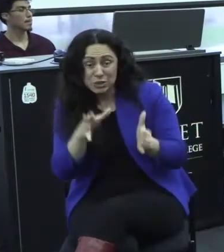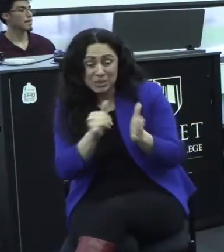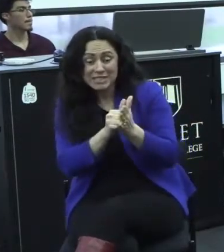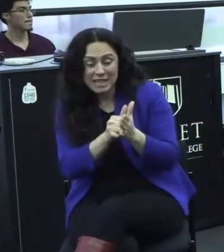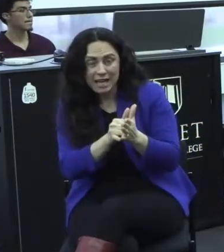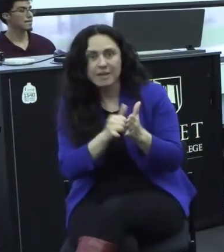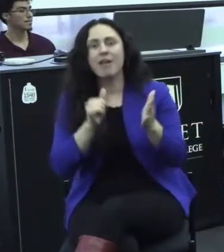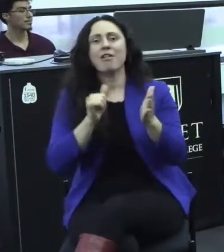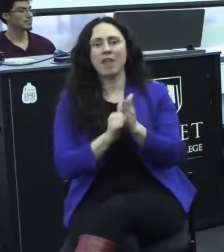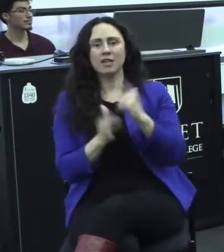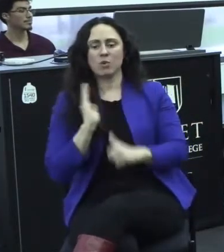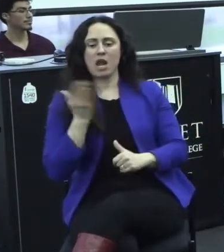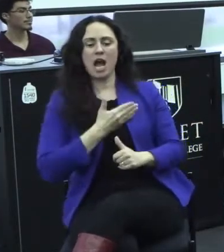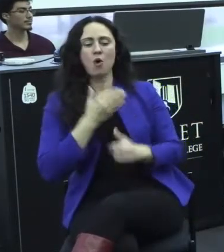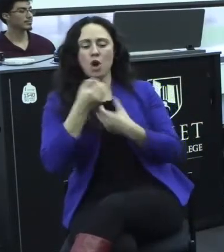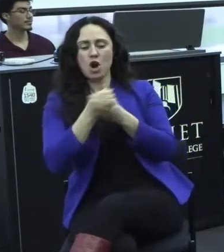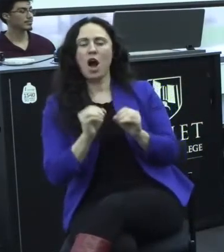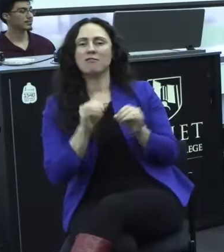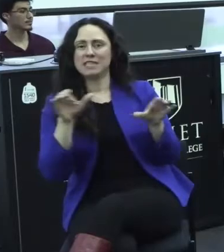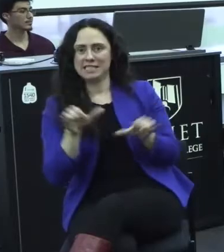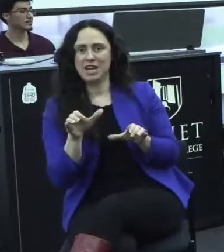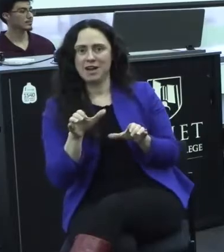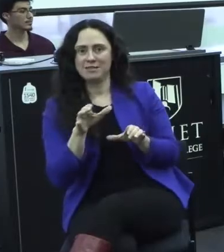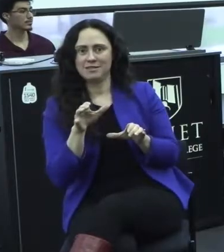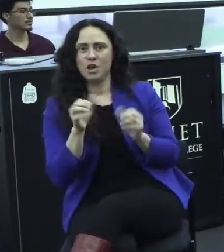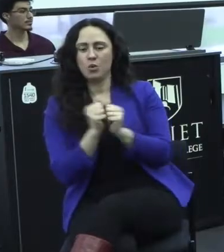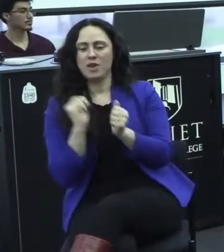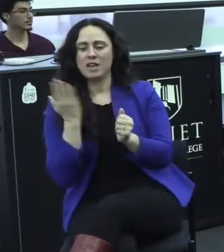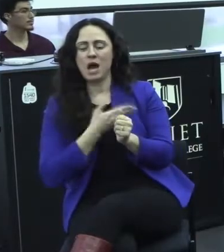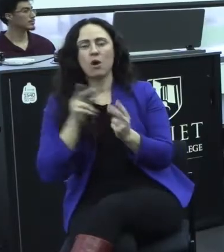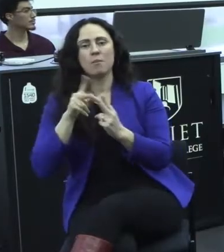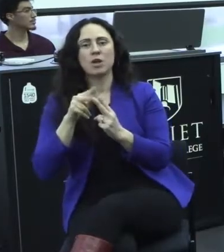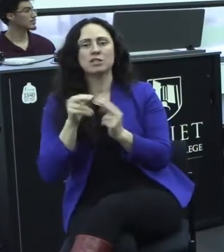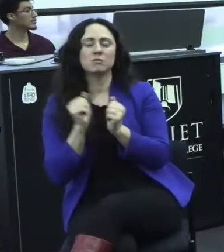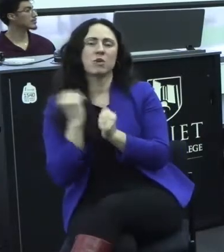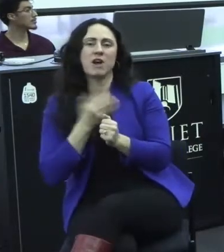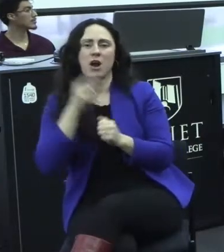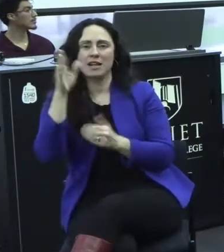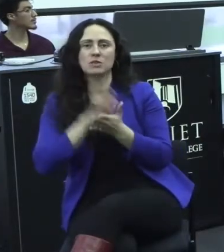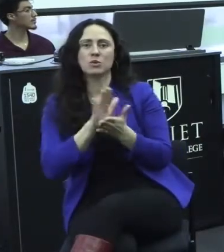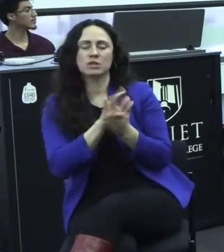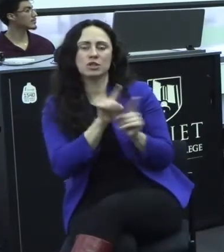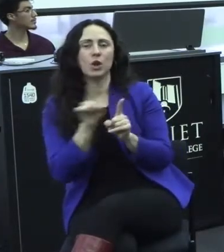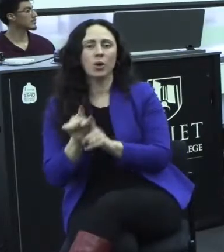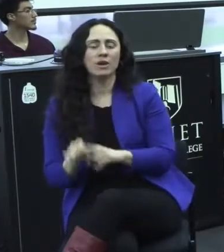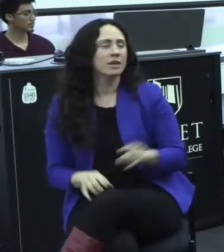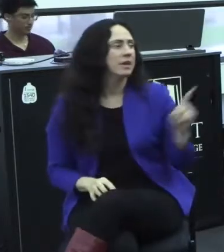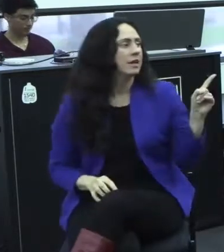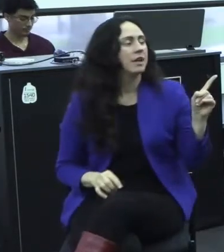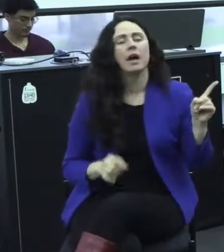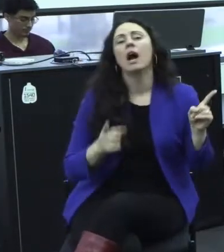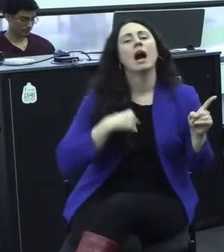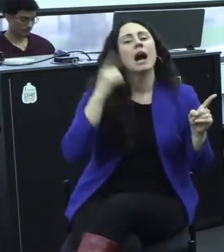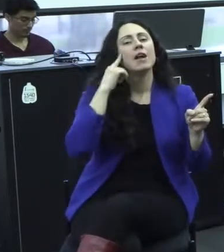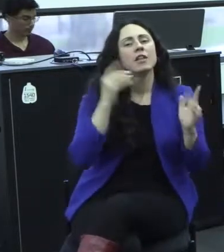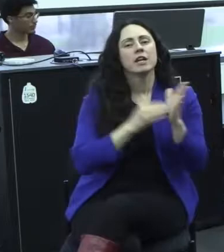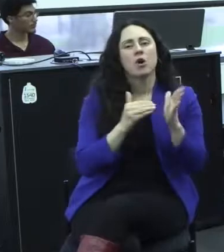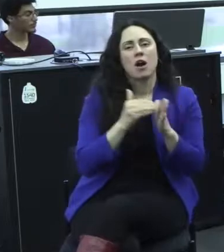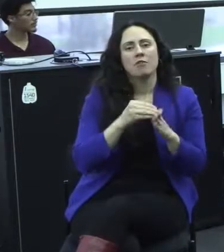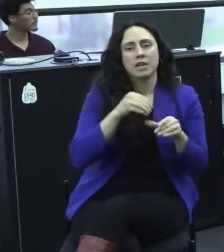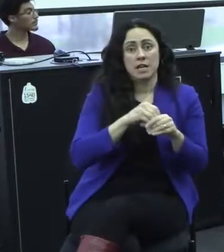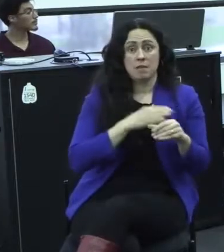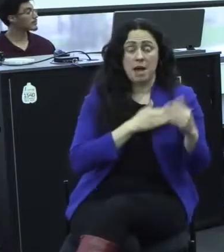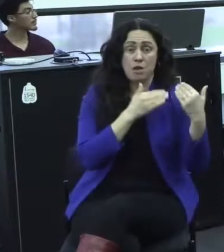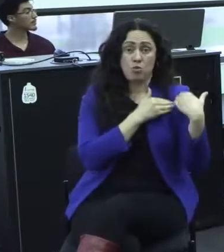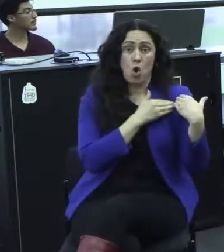what our office tries to do in our partnerships with our high schools. Do you want to comment any more on the law? I just think that very often in my role